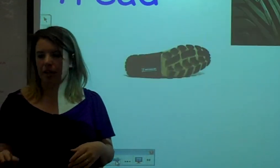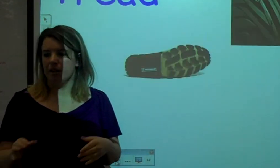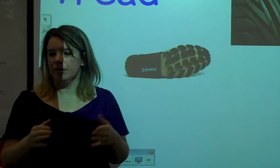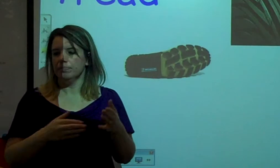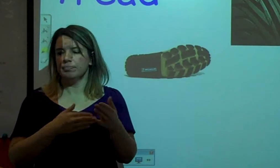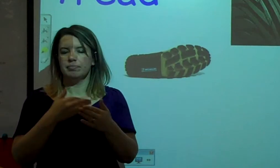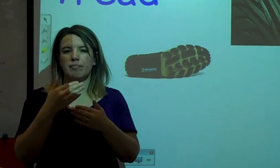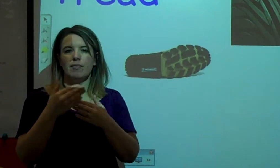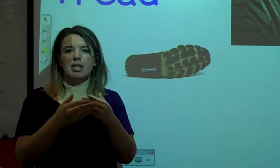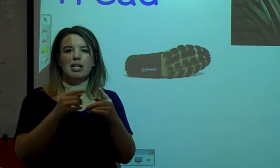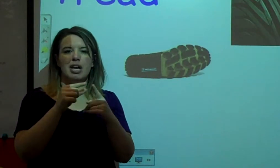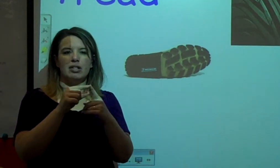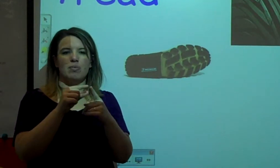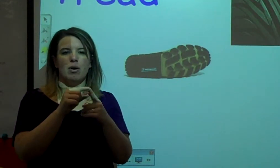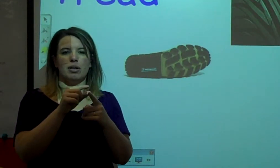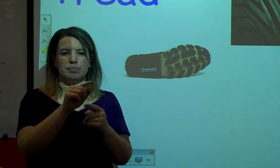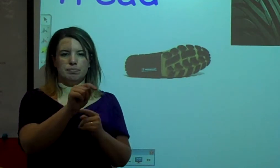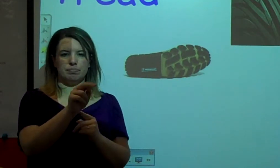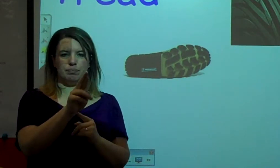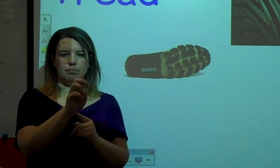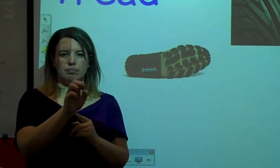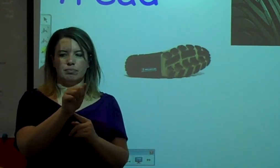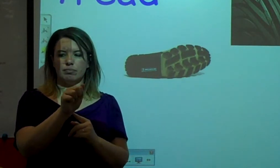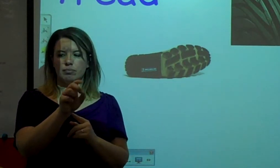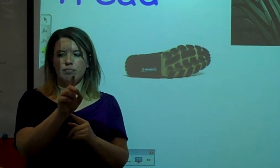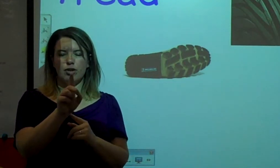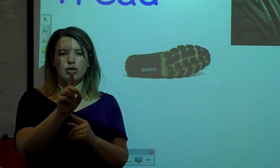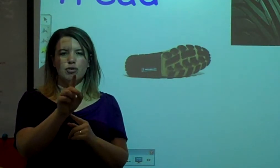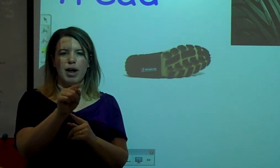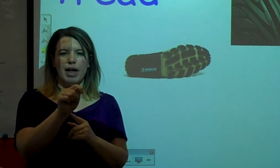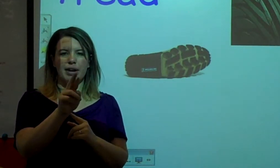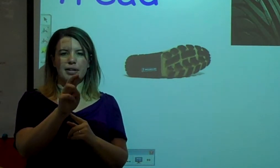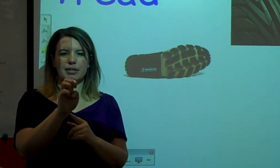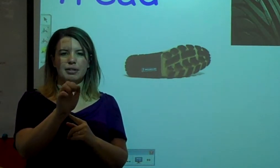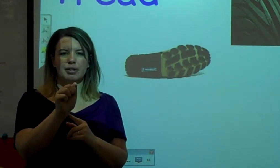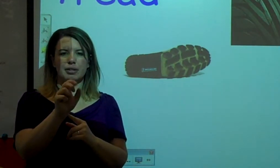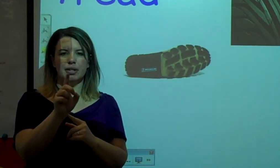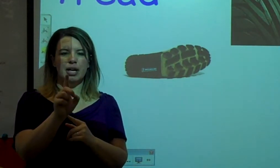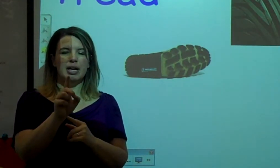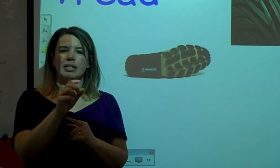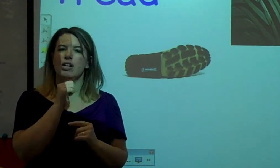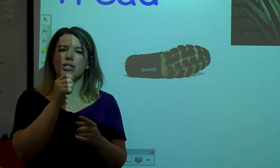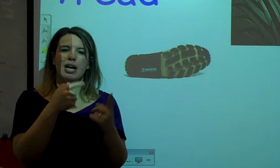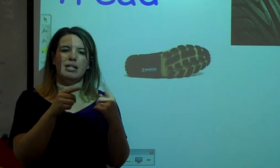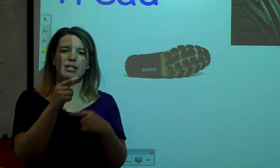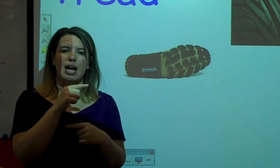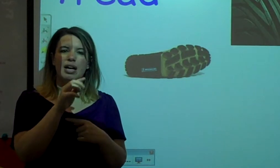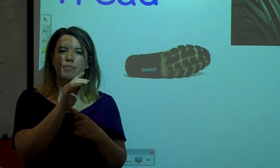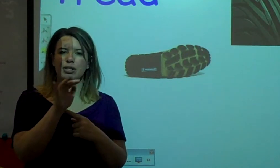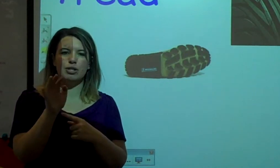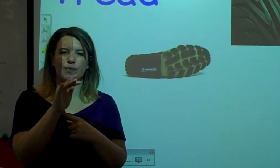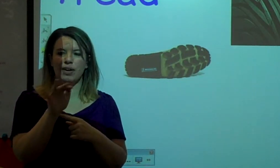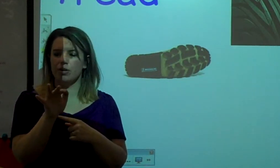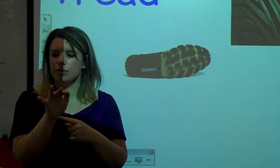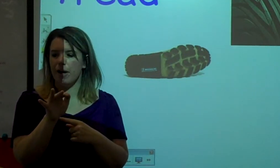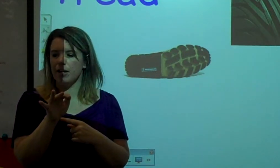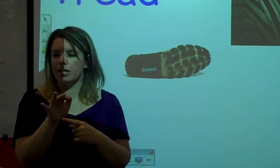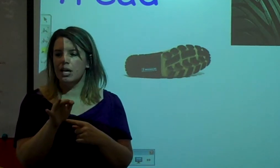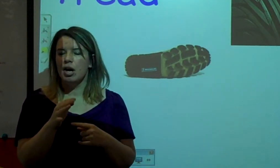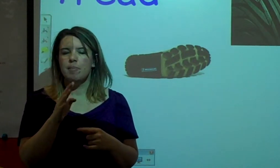The next word, tread. There's not a sign, we just finger spell it, but